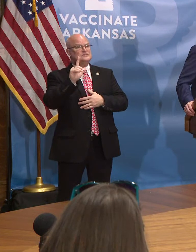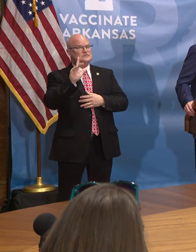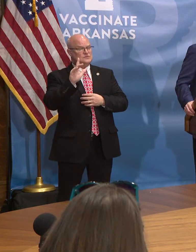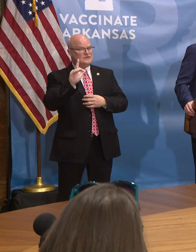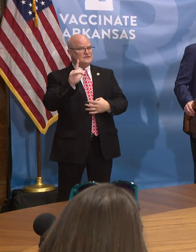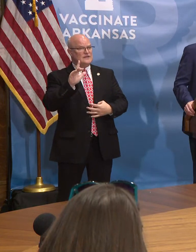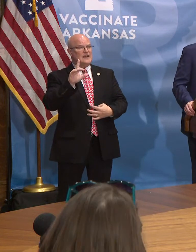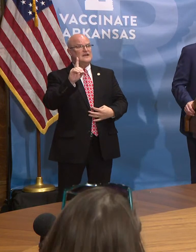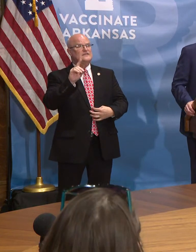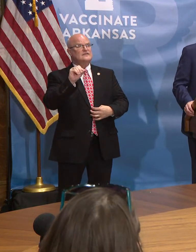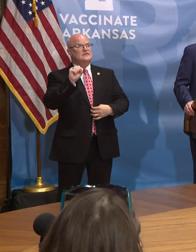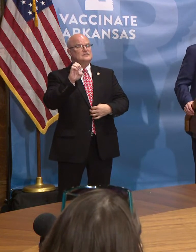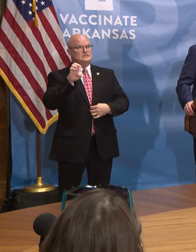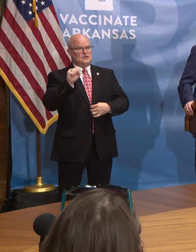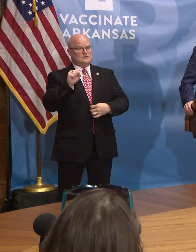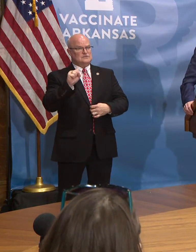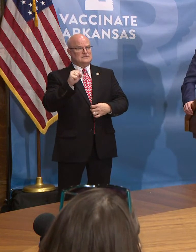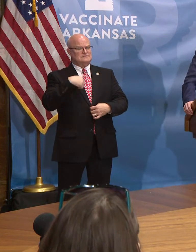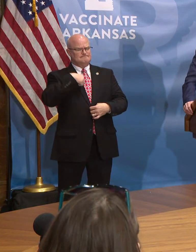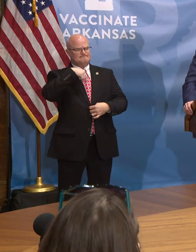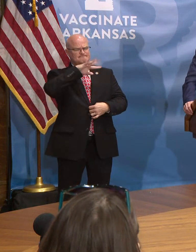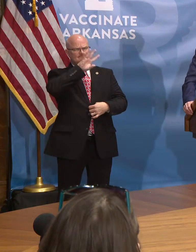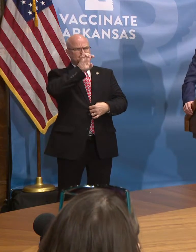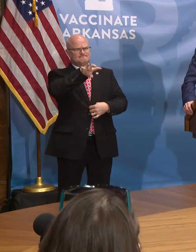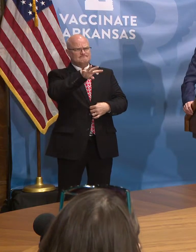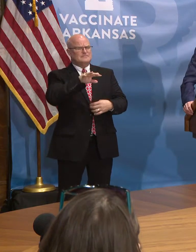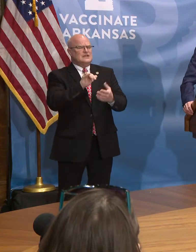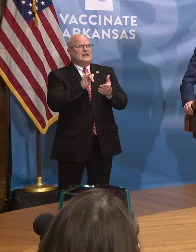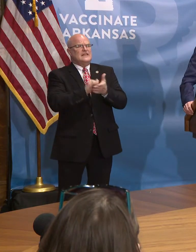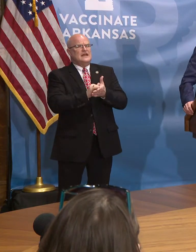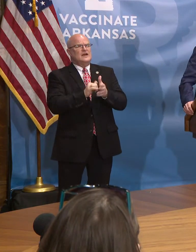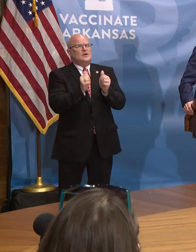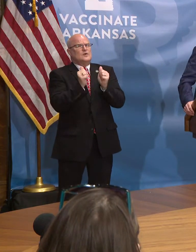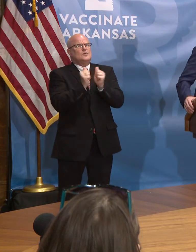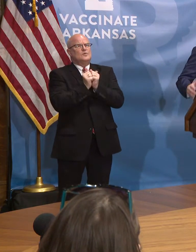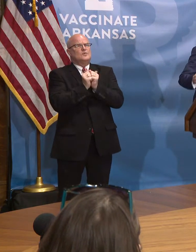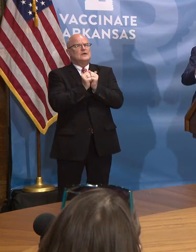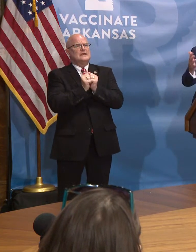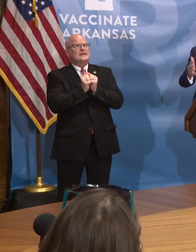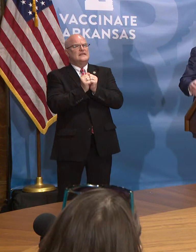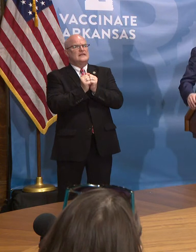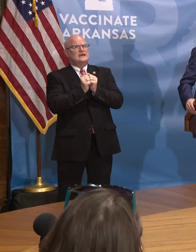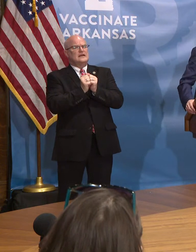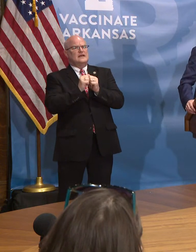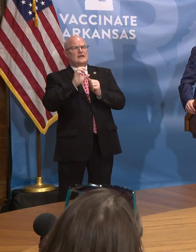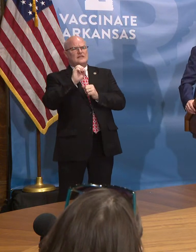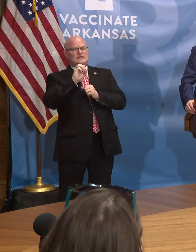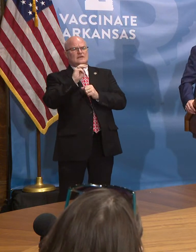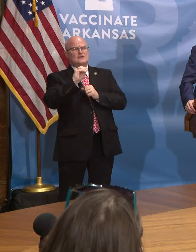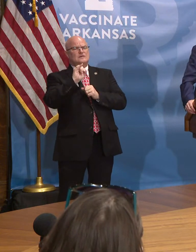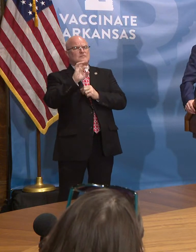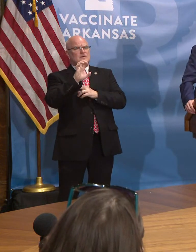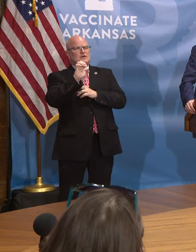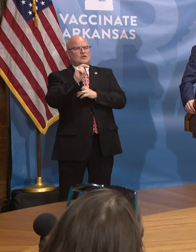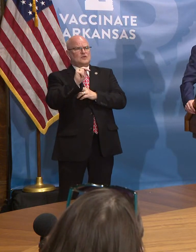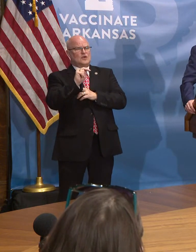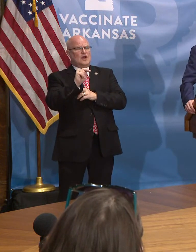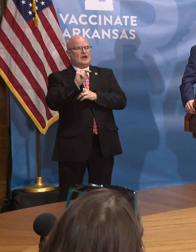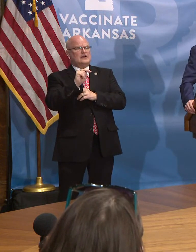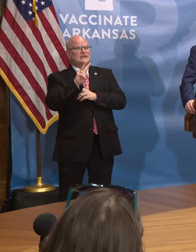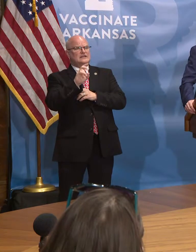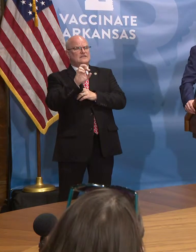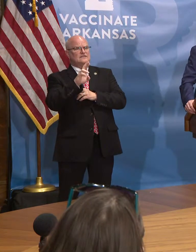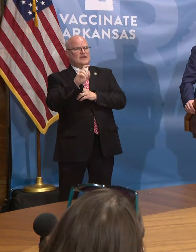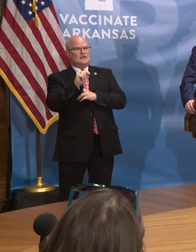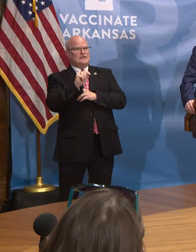9,625 doses. I'm puzzled by the fact that with the emerging Omicron variant as to why that has